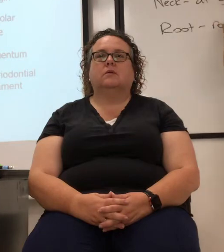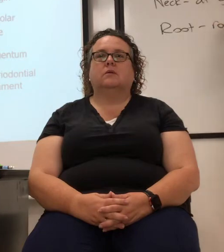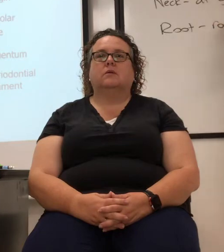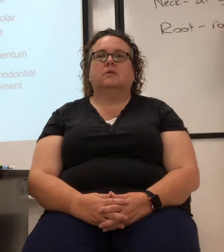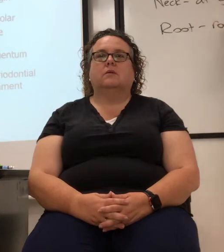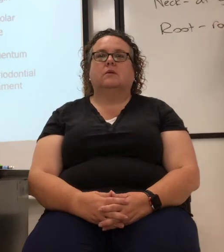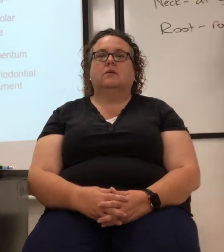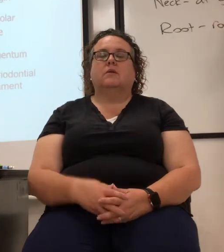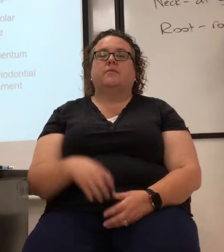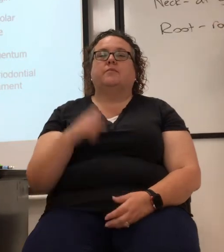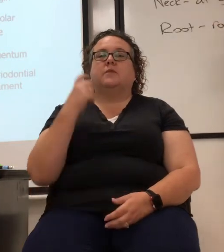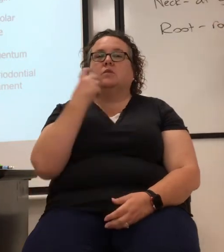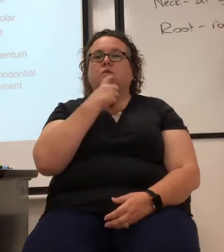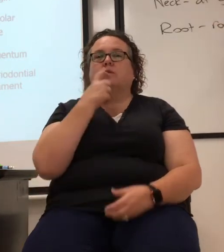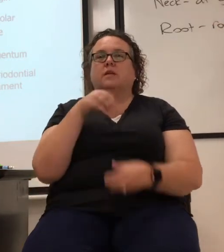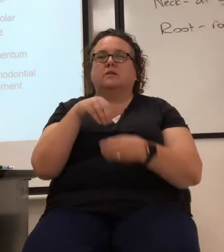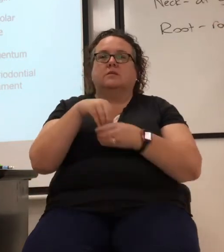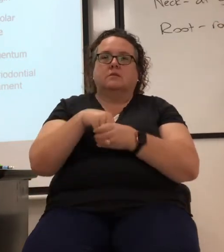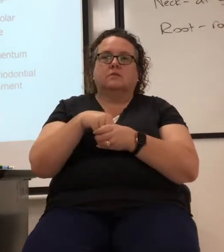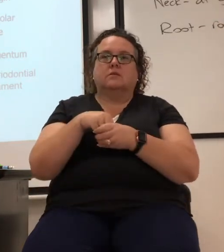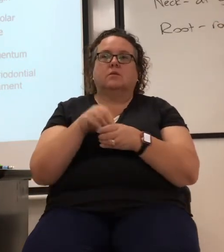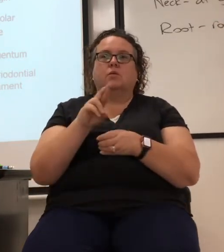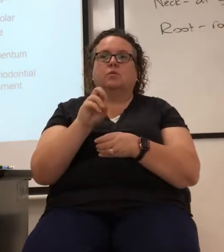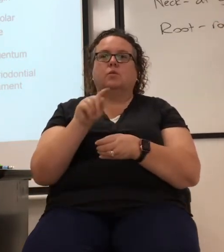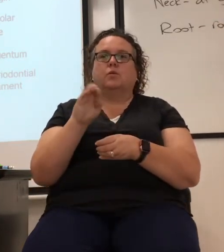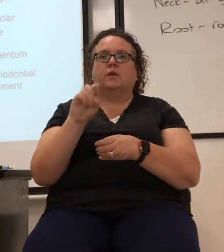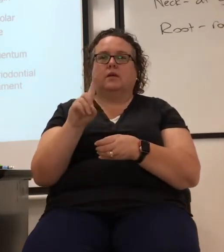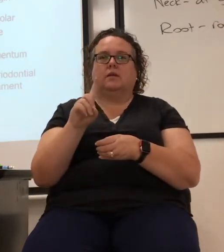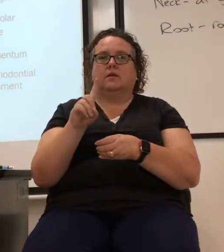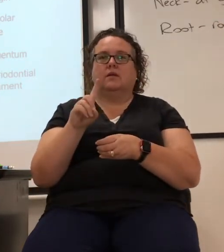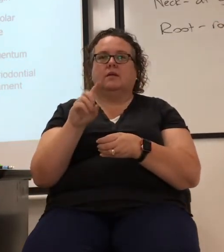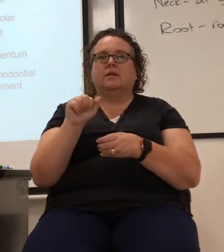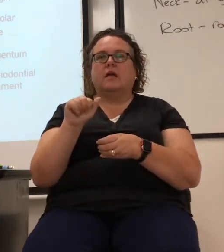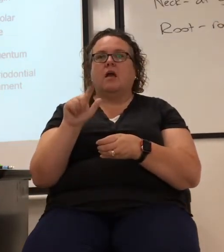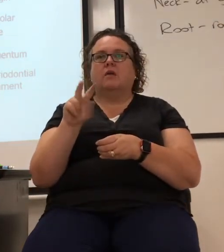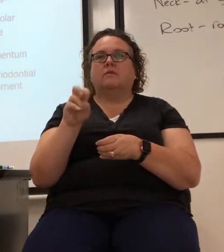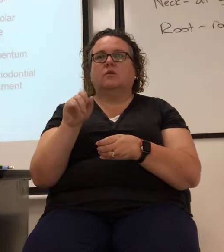Tooth is rooted in the alveolar